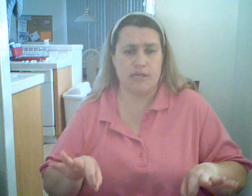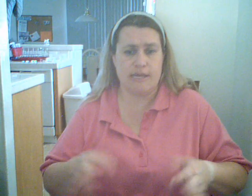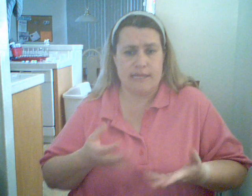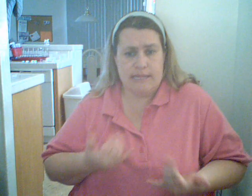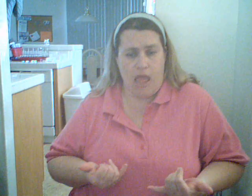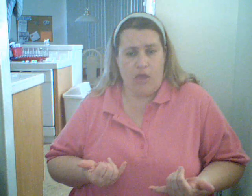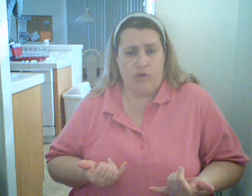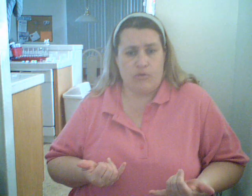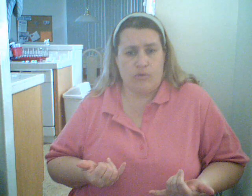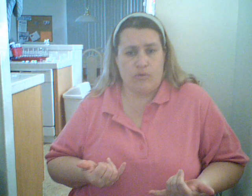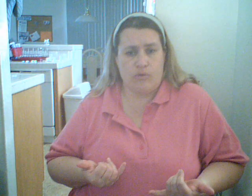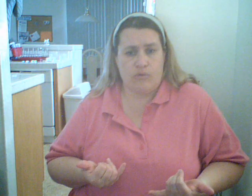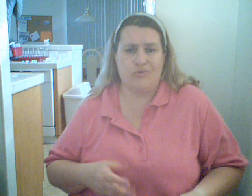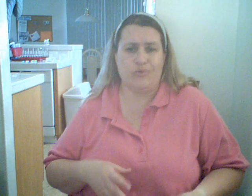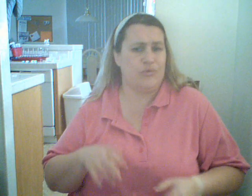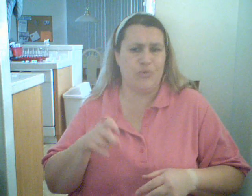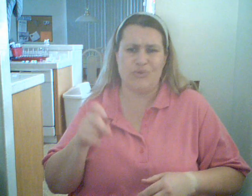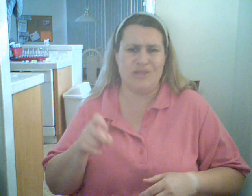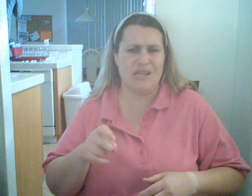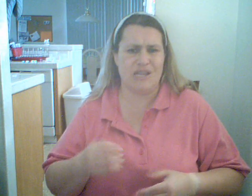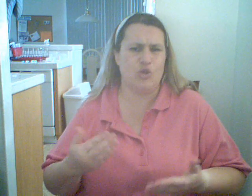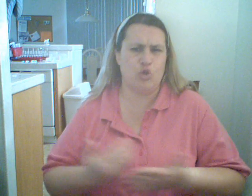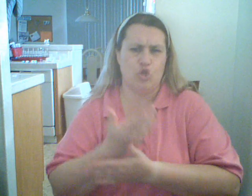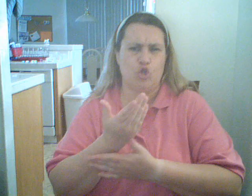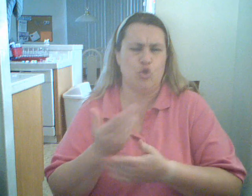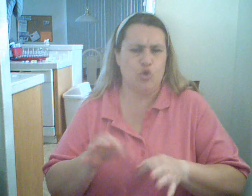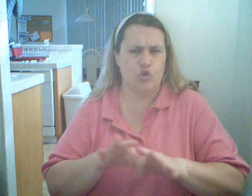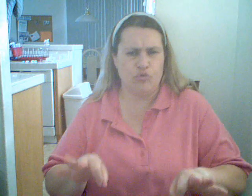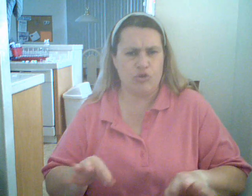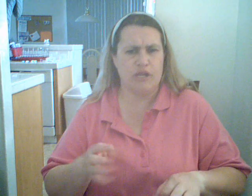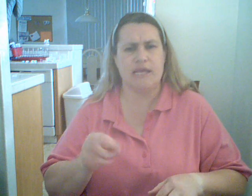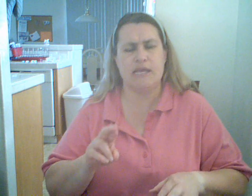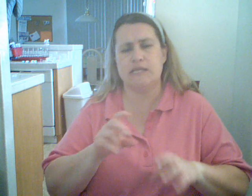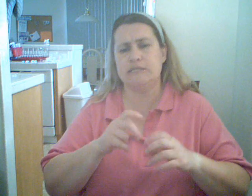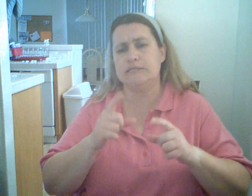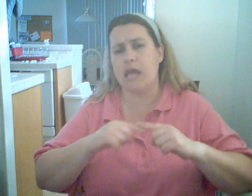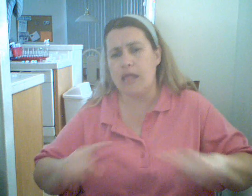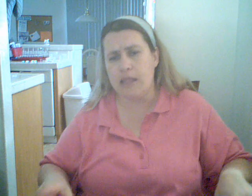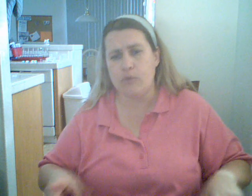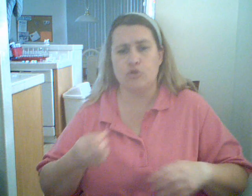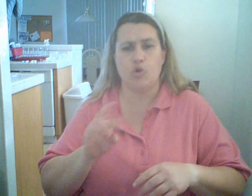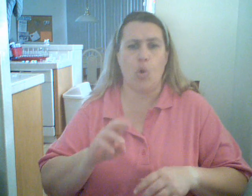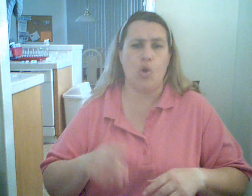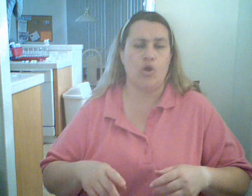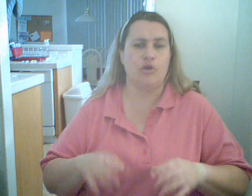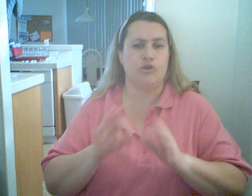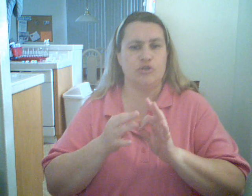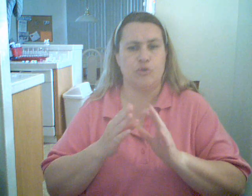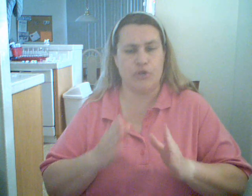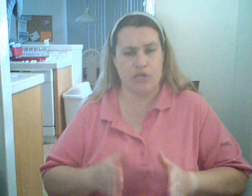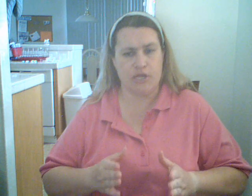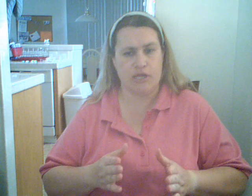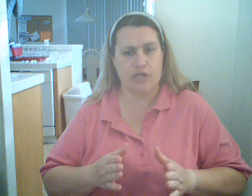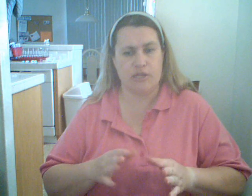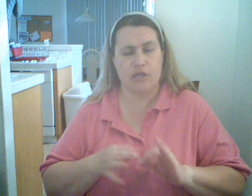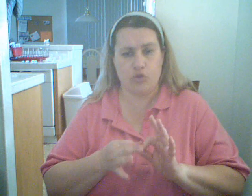have to worry about getting a new degree in sign language or a new degree in interpreting. Your bachelor's degree qualifies you